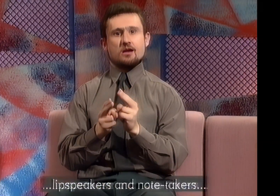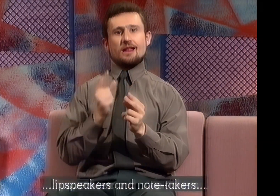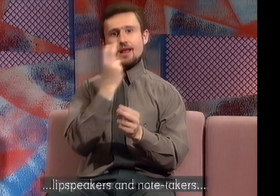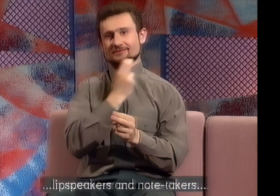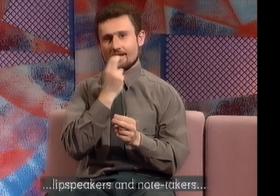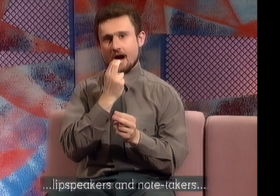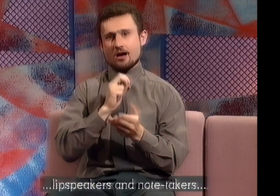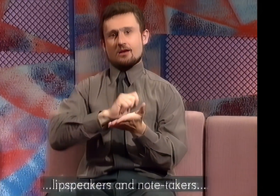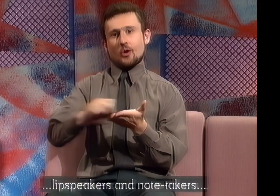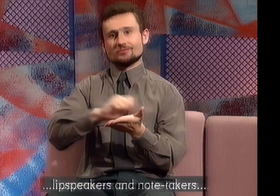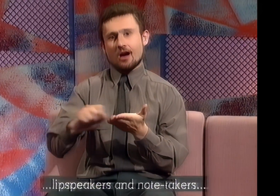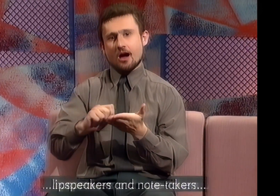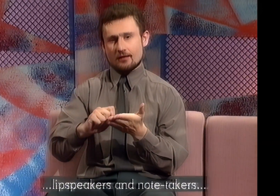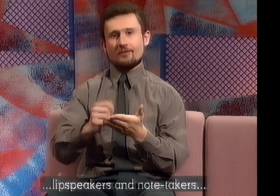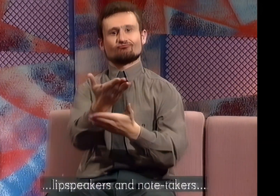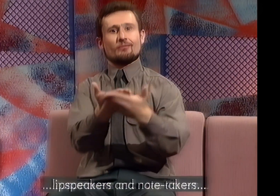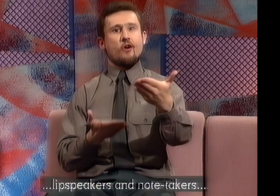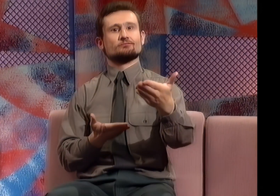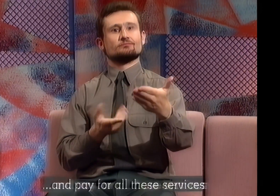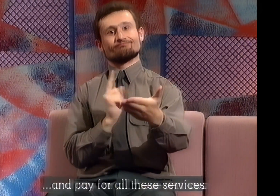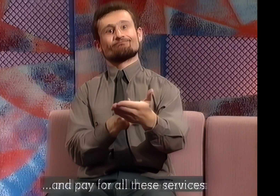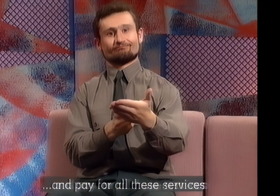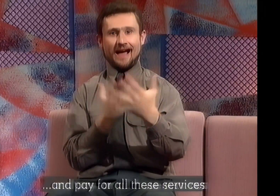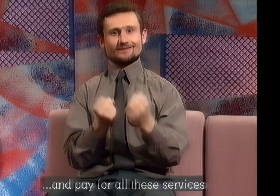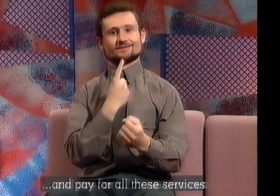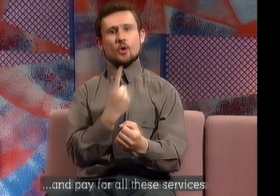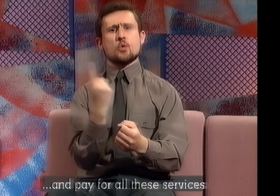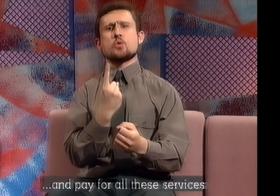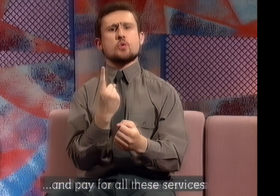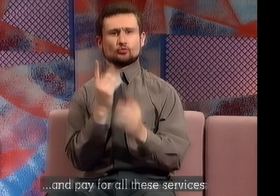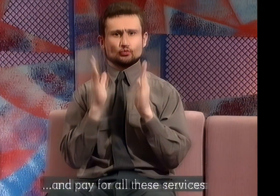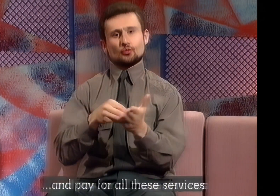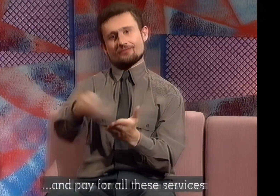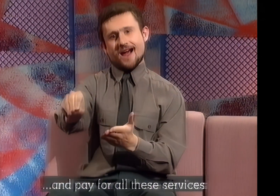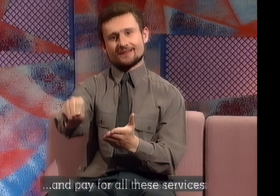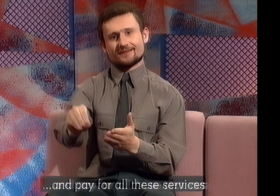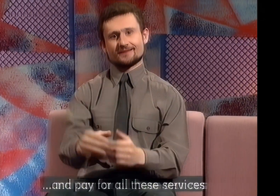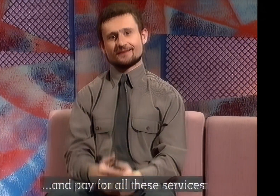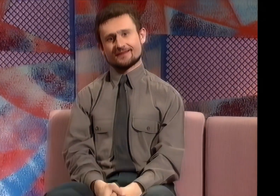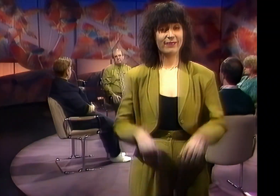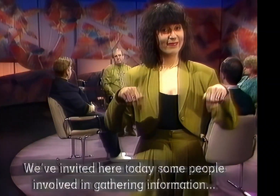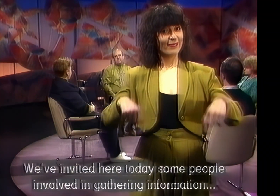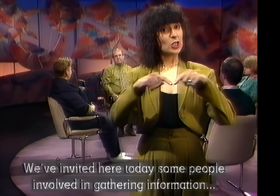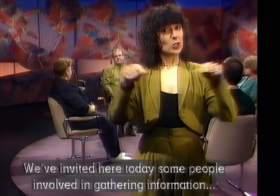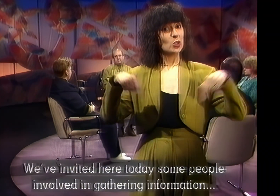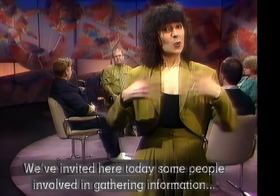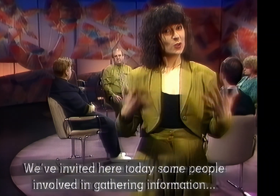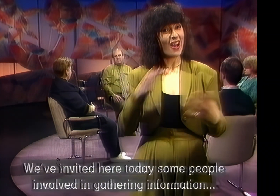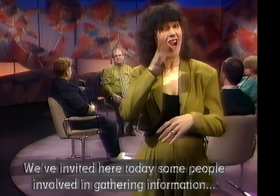speakers and note takers. And it says who should pay for all these services. We've invited